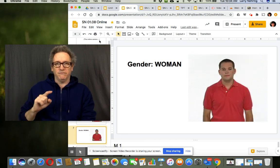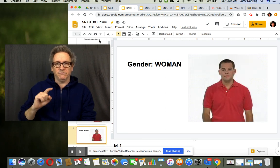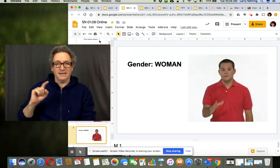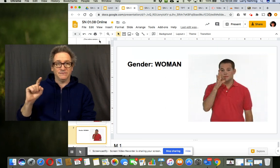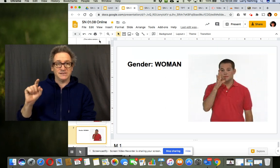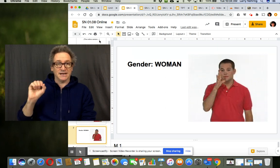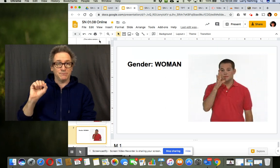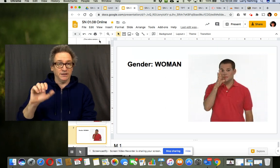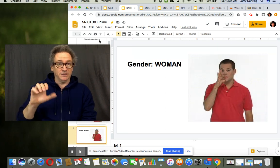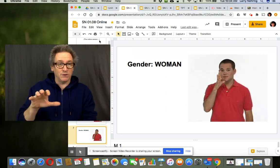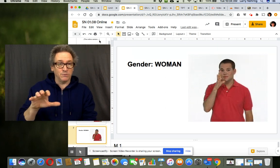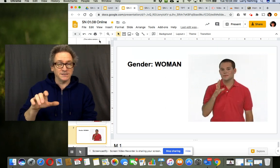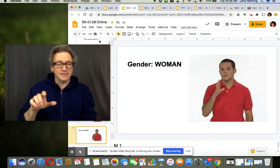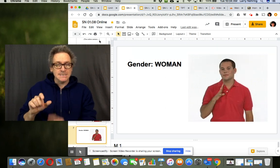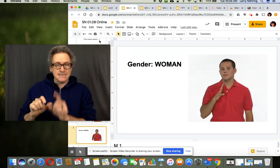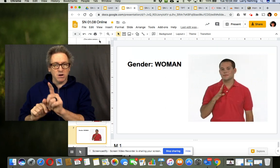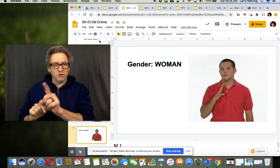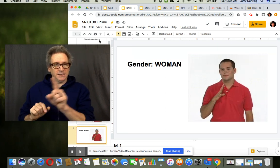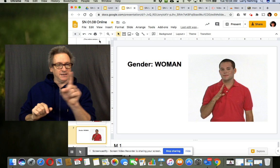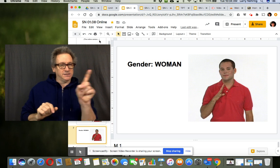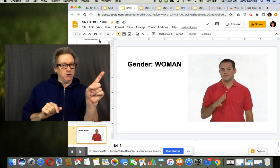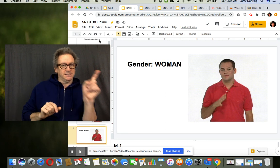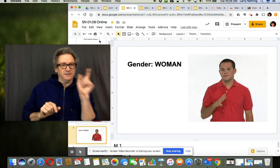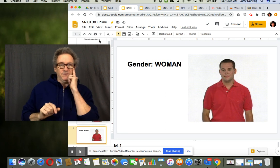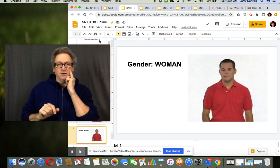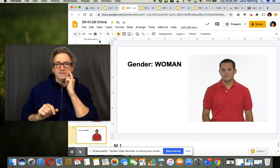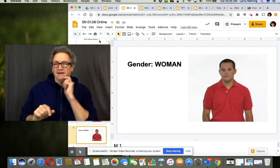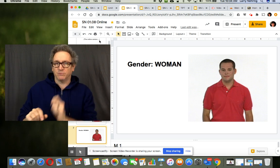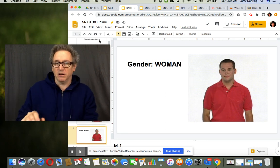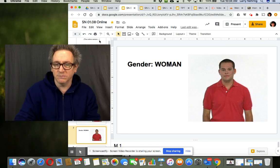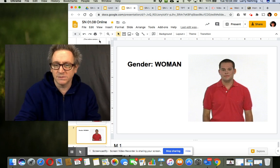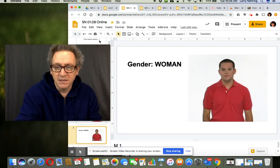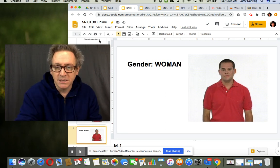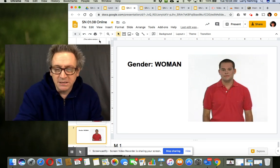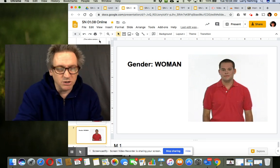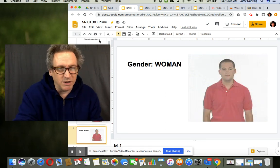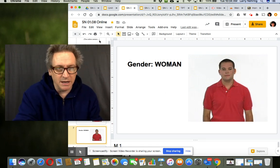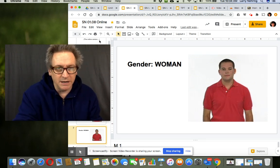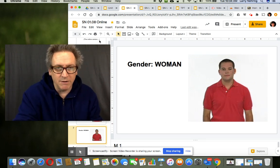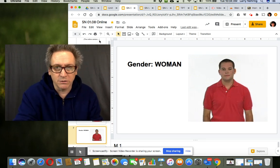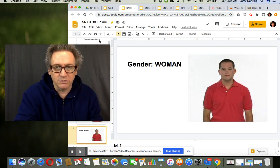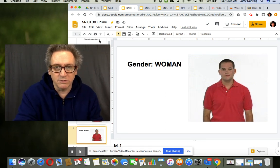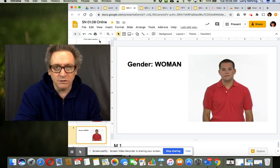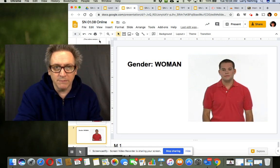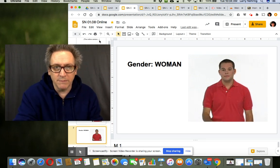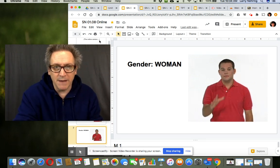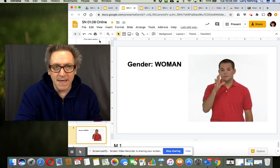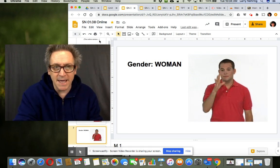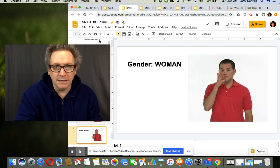of GIFs that I put in the PowerPoints. I'm noticing that it's causing the video to have problems. So I'd rather,